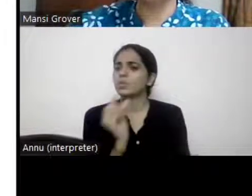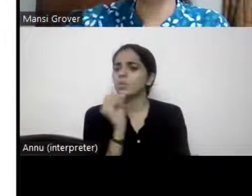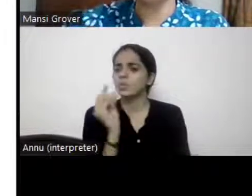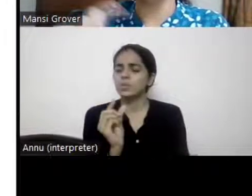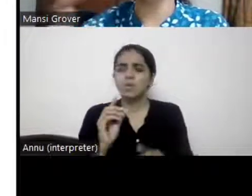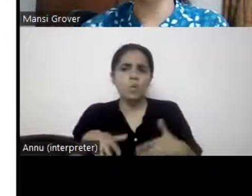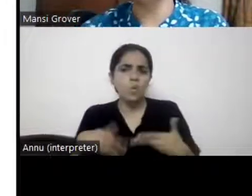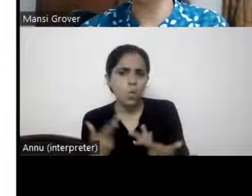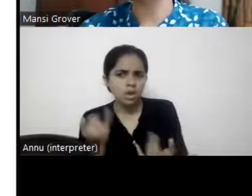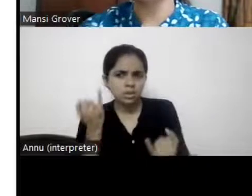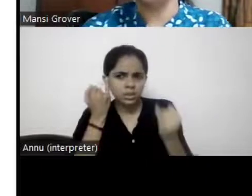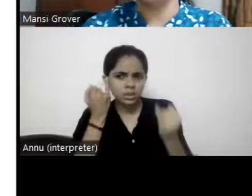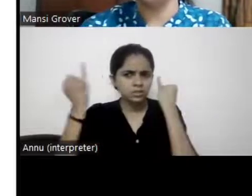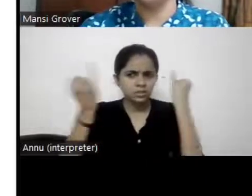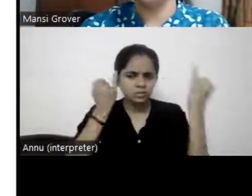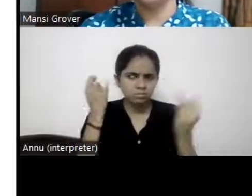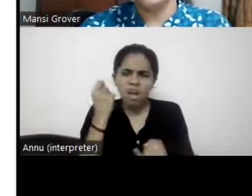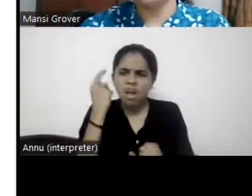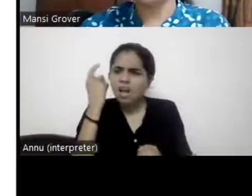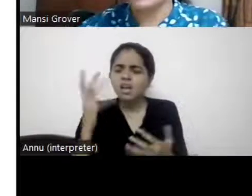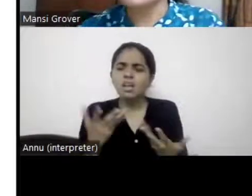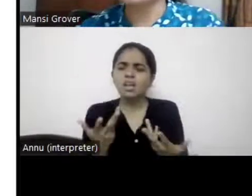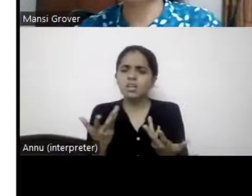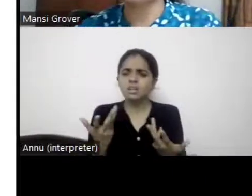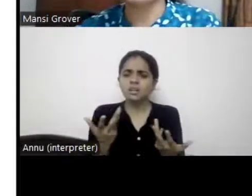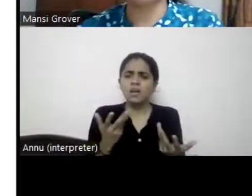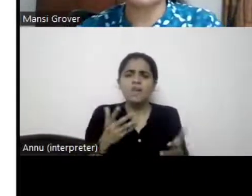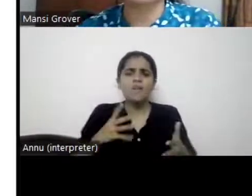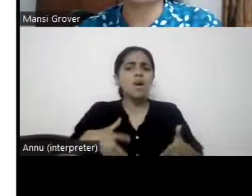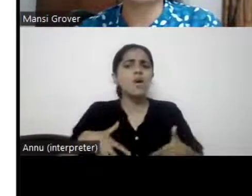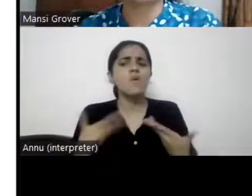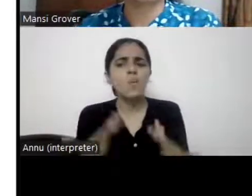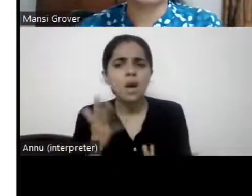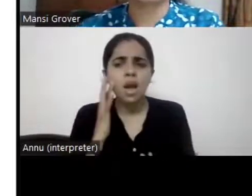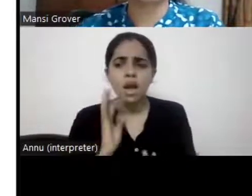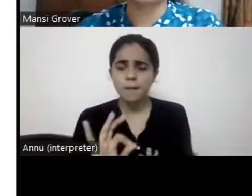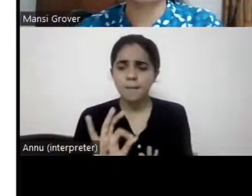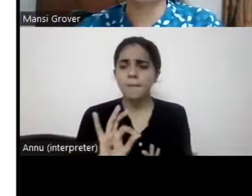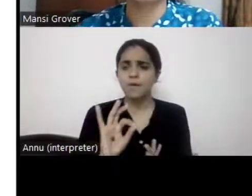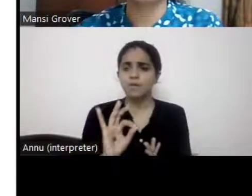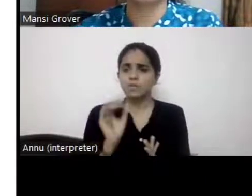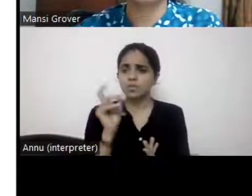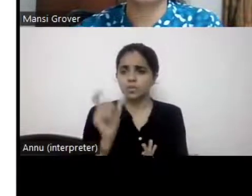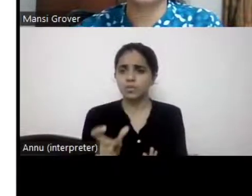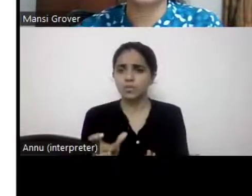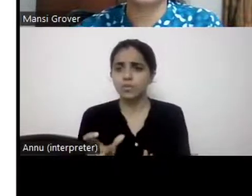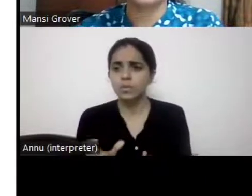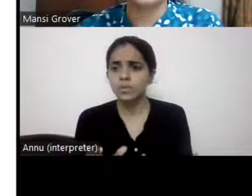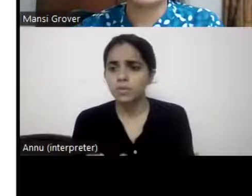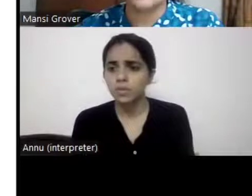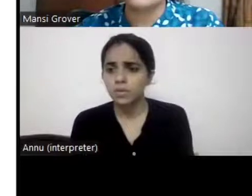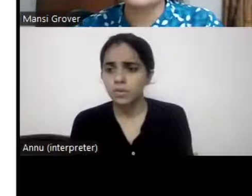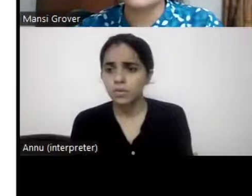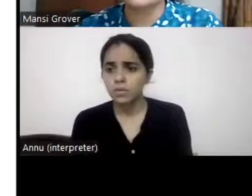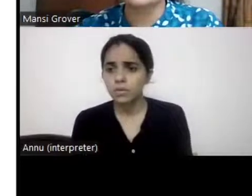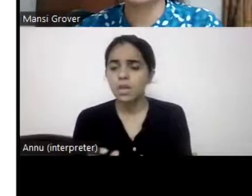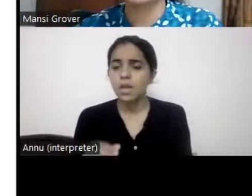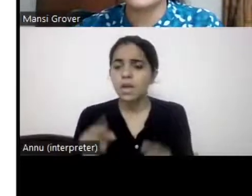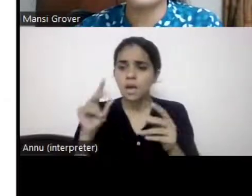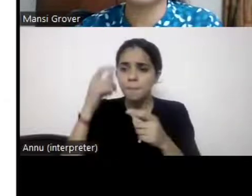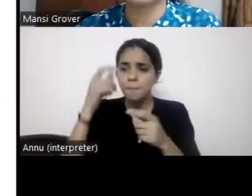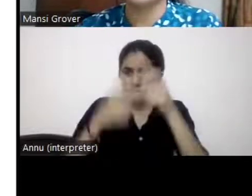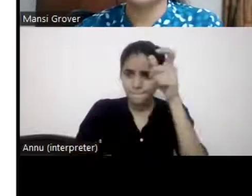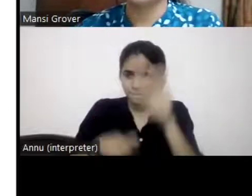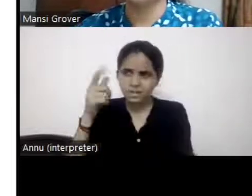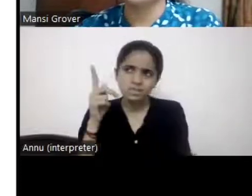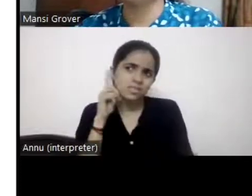what is this idea of understanding and why it is so important for a person who is